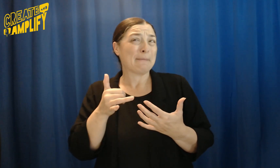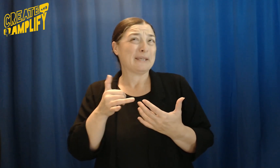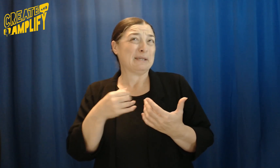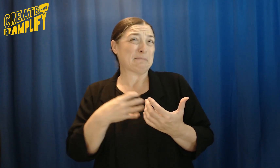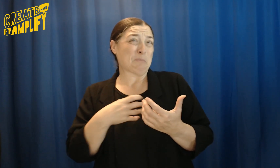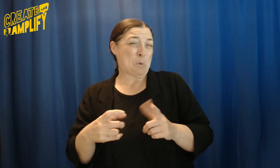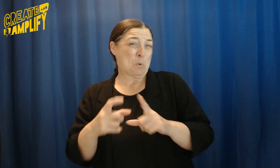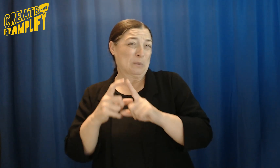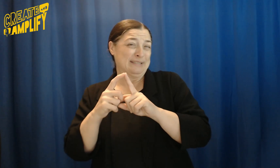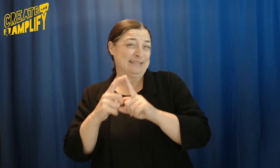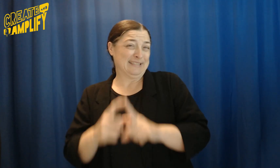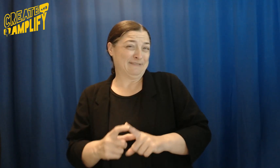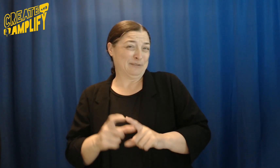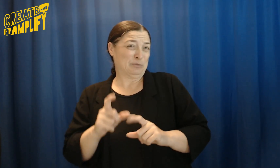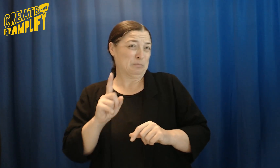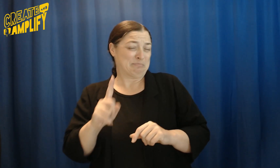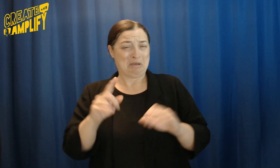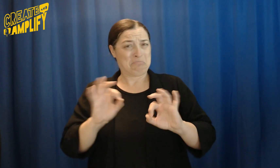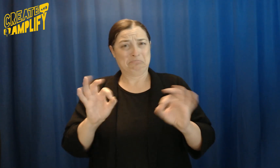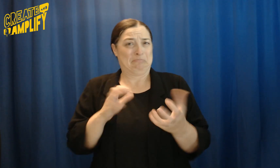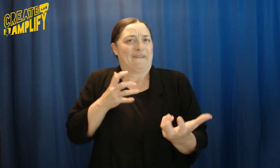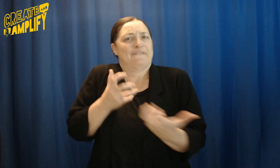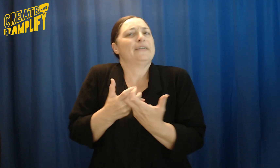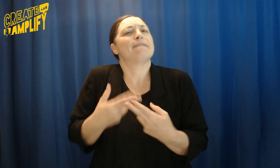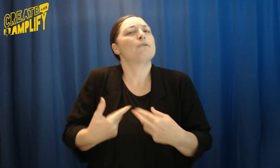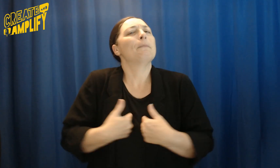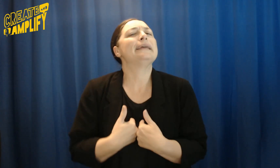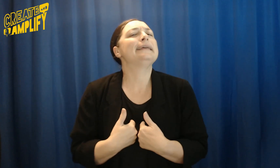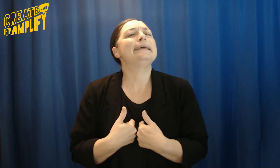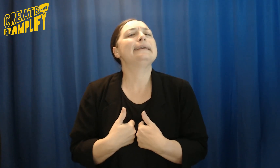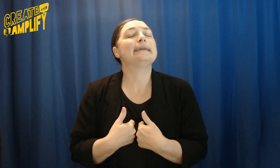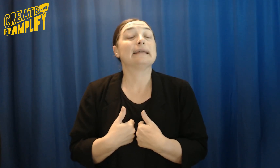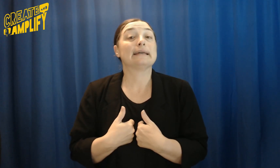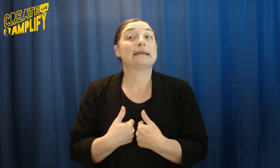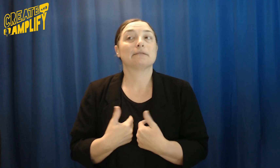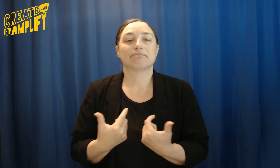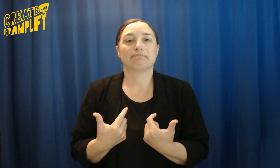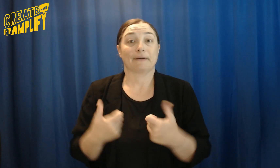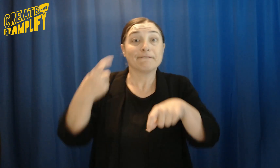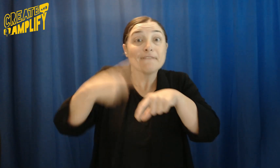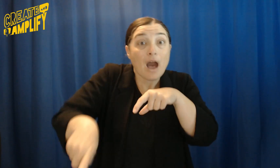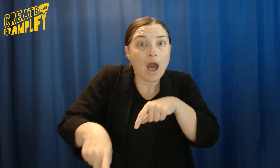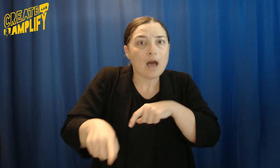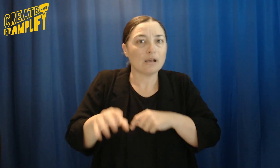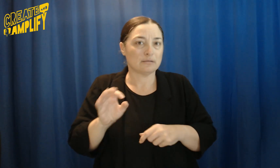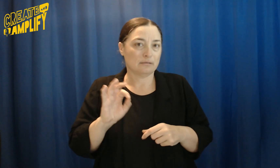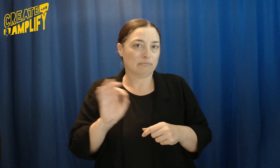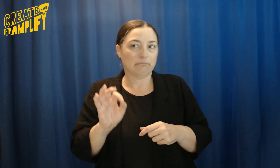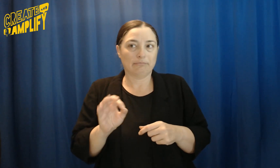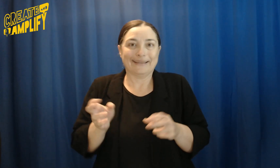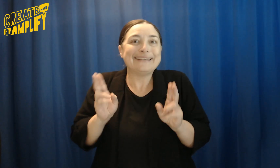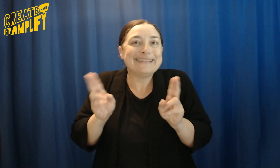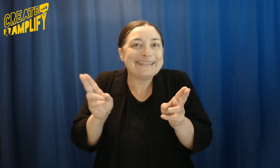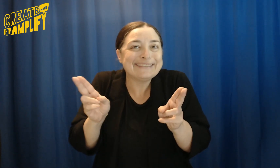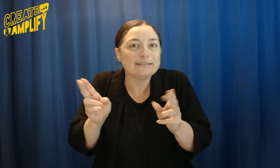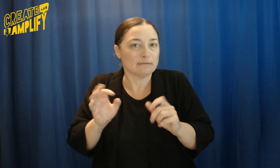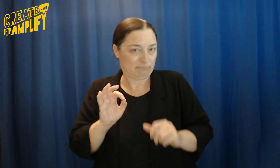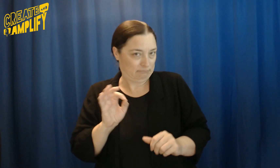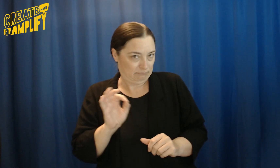way I work. It's not fast. It's not neat and tidy, but it's how